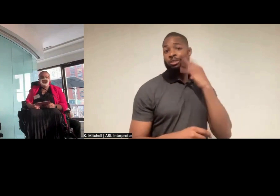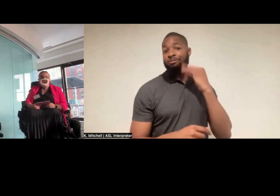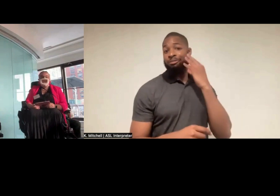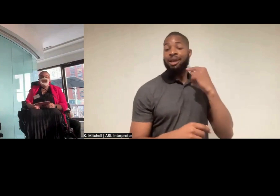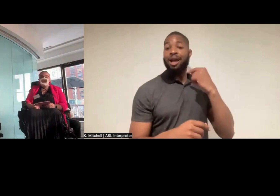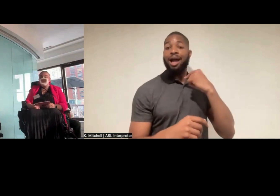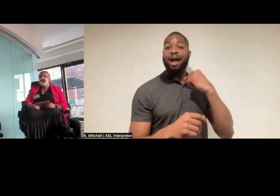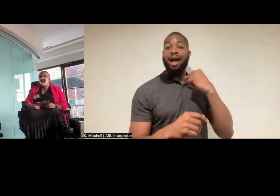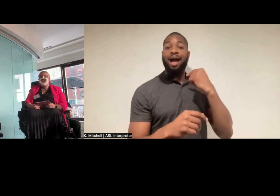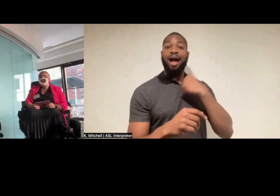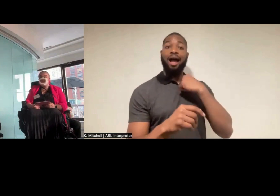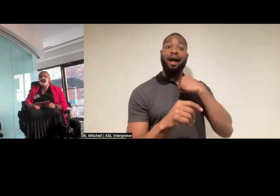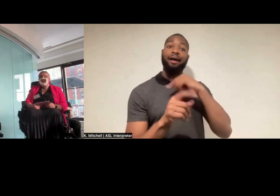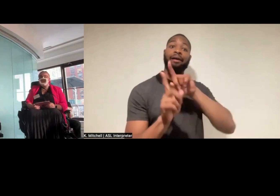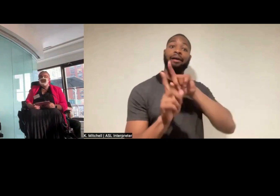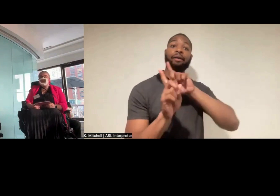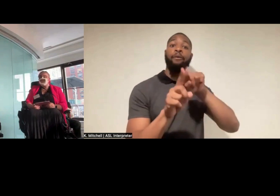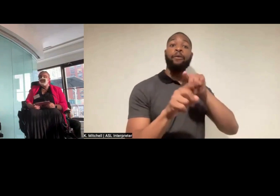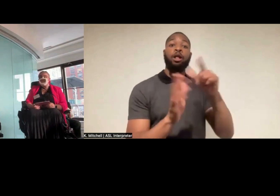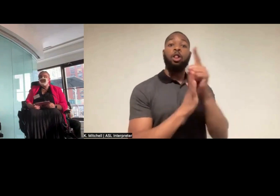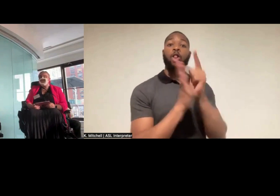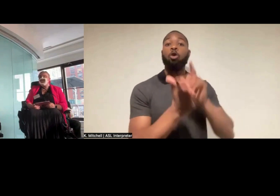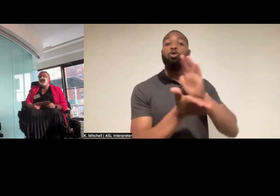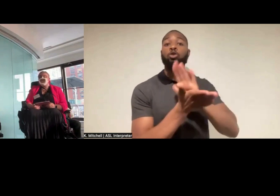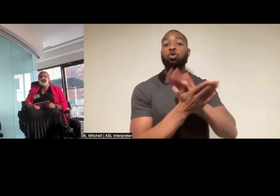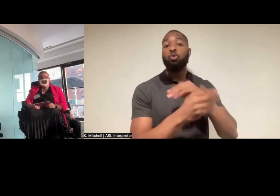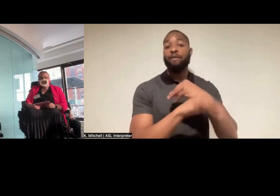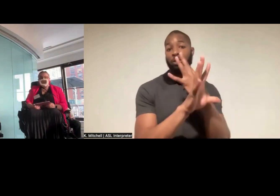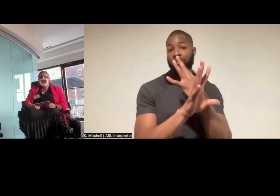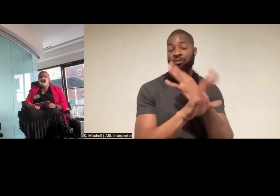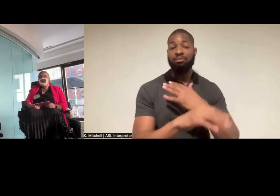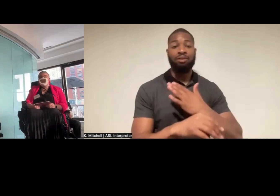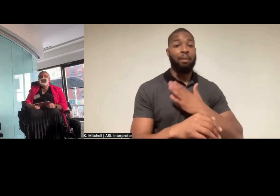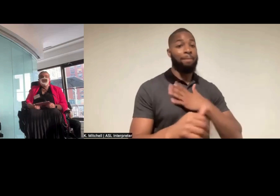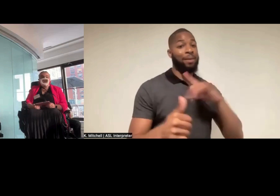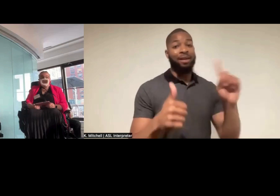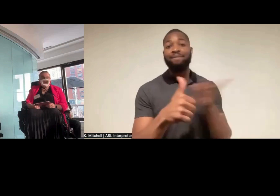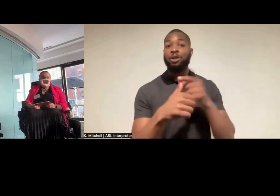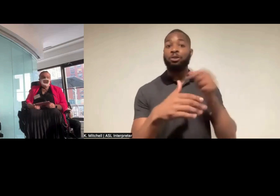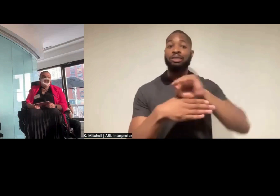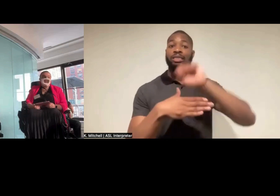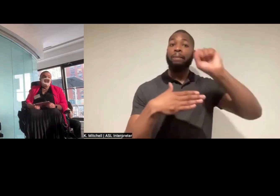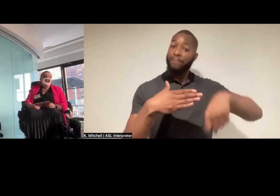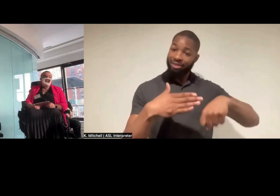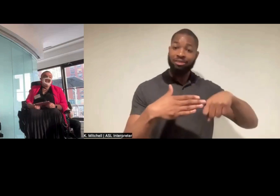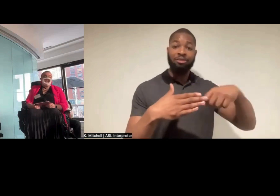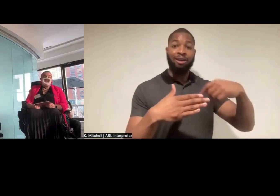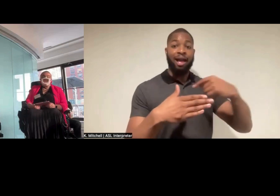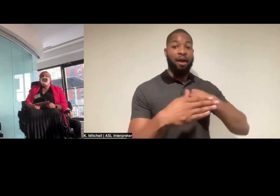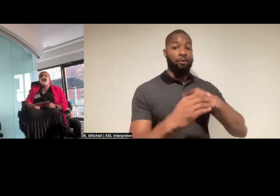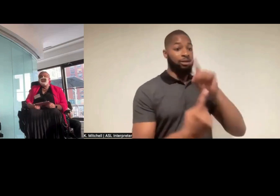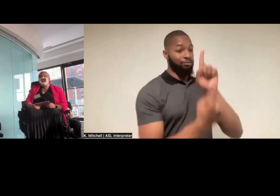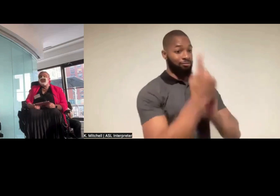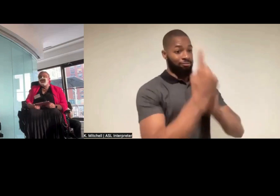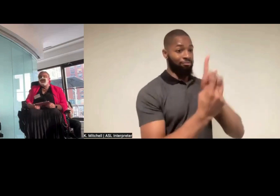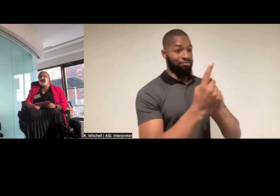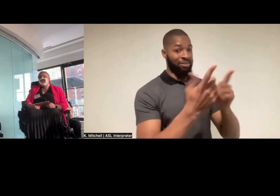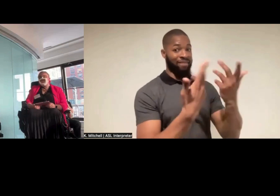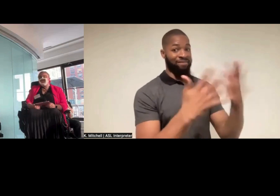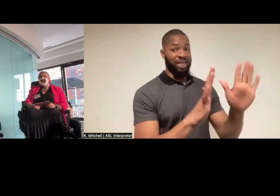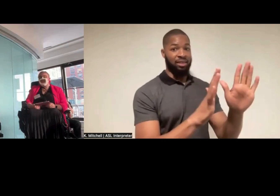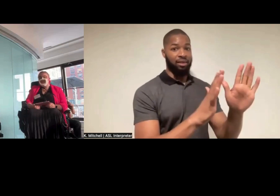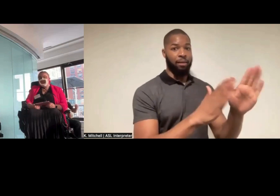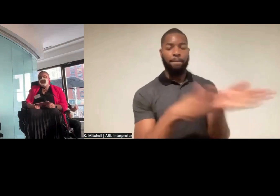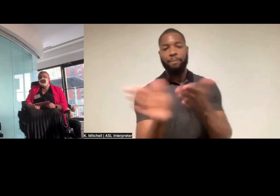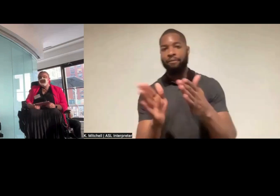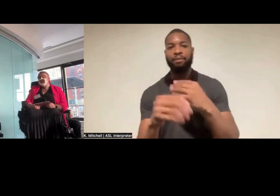possible for me. I barely made it through my first semester, and then the pandemic began and we went fully virtual, which was something many of us had been asking